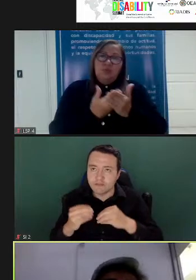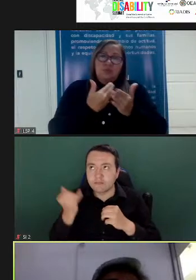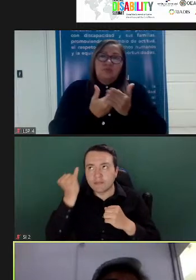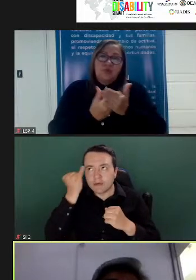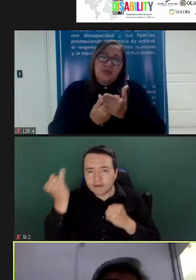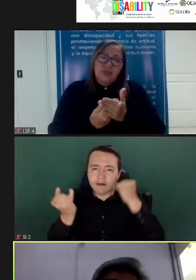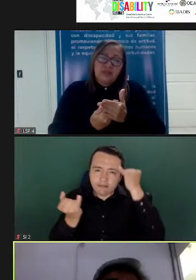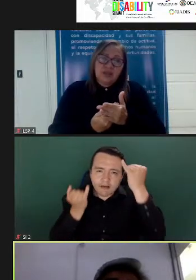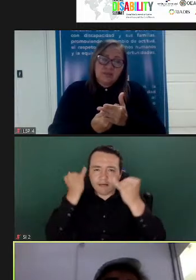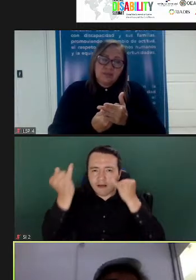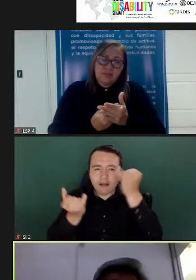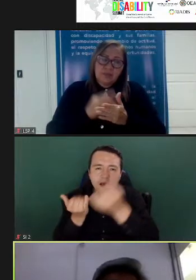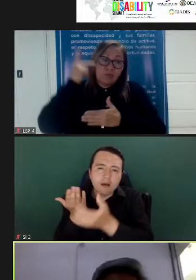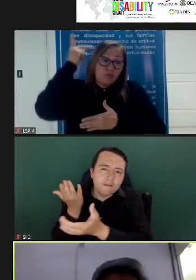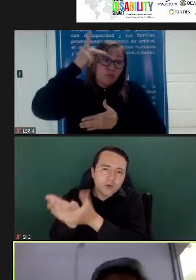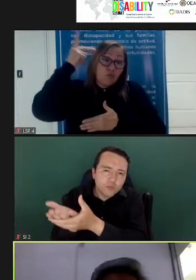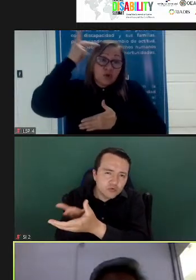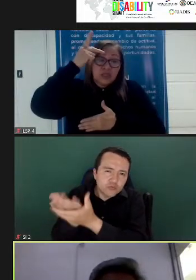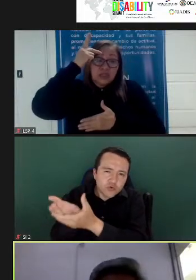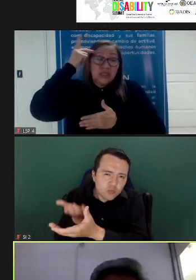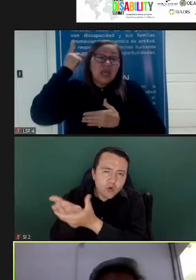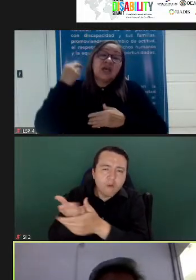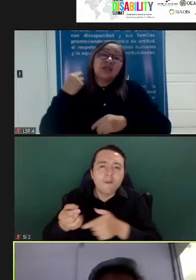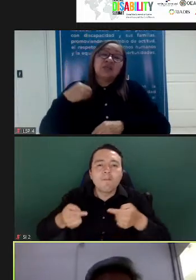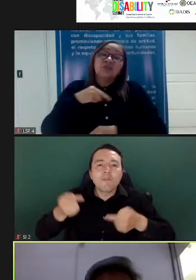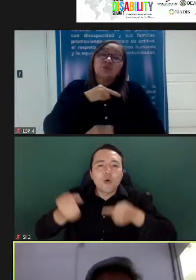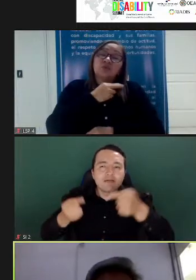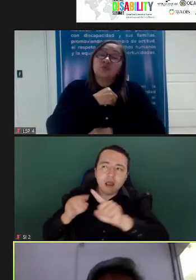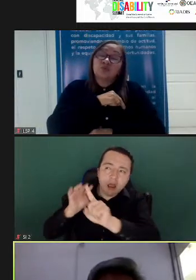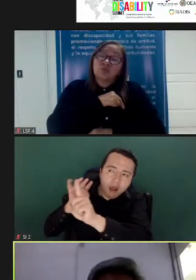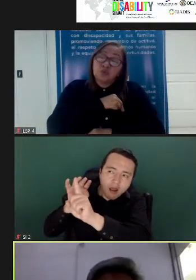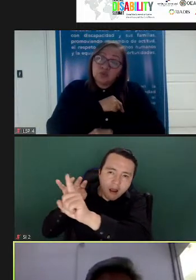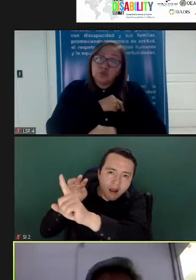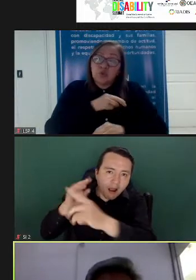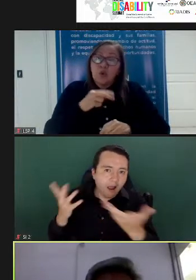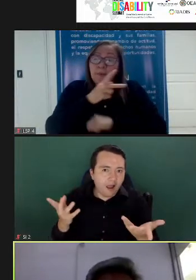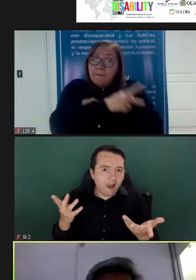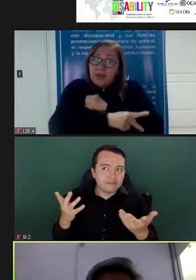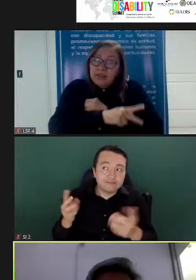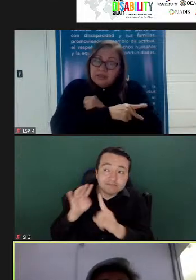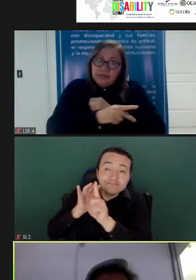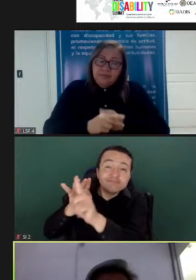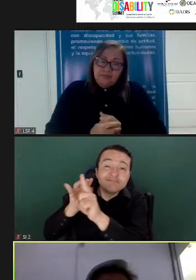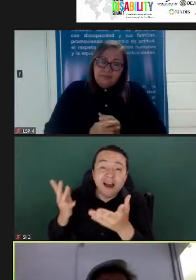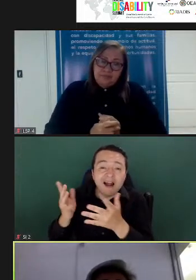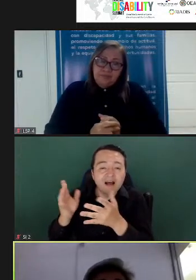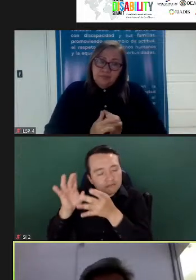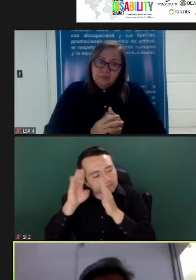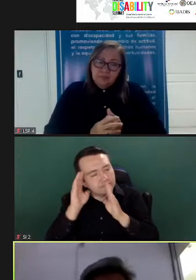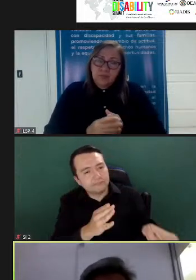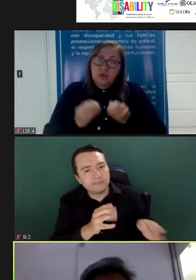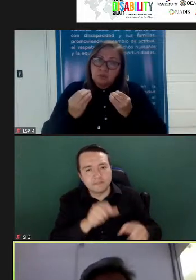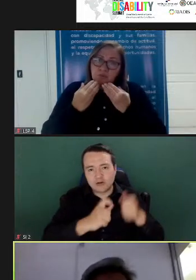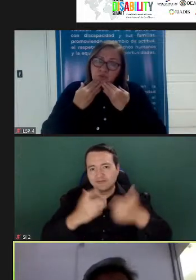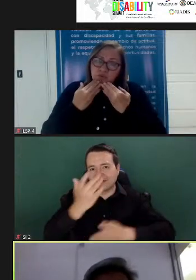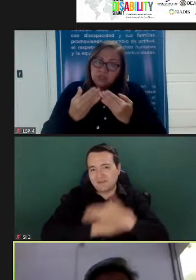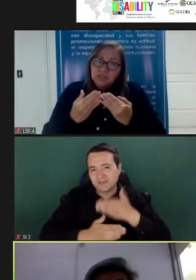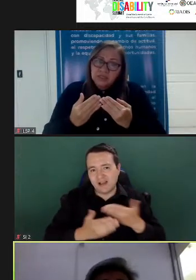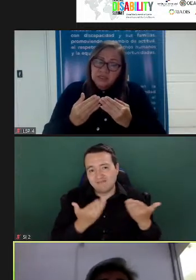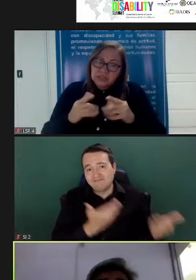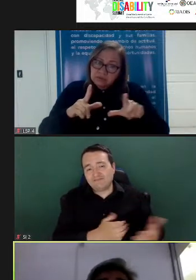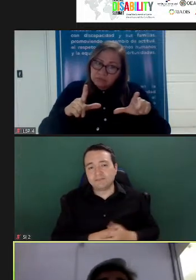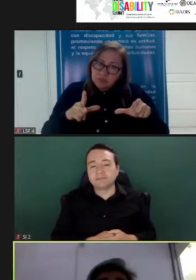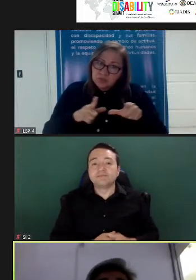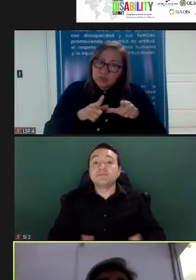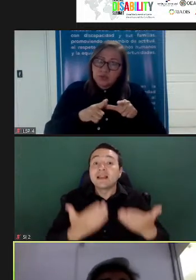and proposals with political incidents in all three countries in favor of persons with disabilities thank you